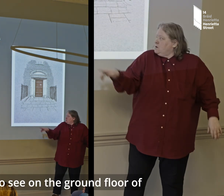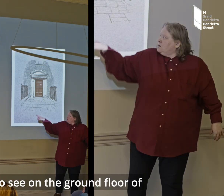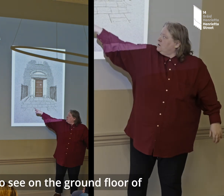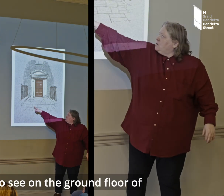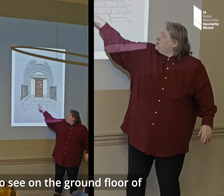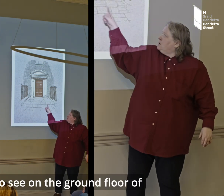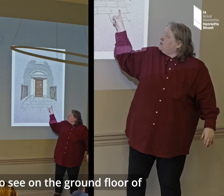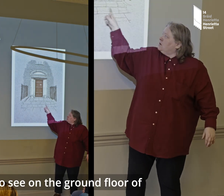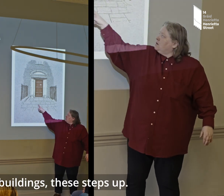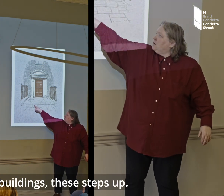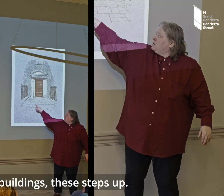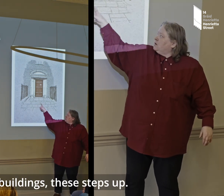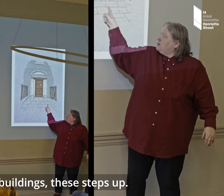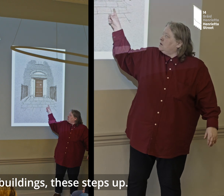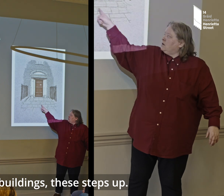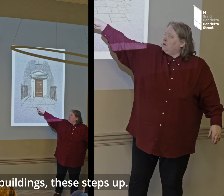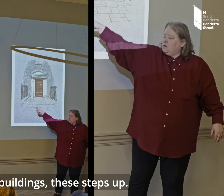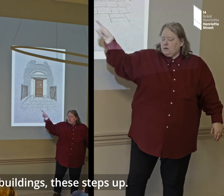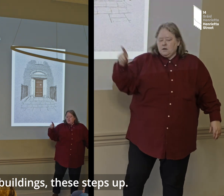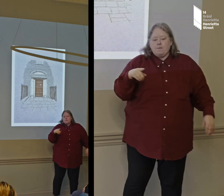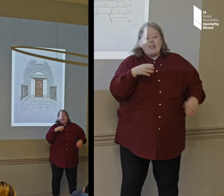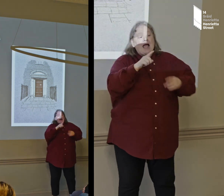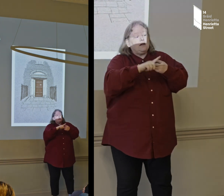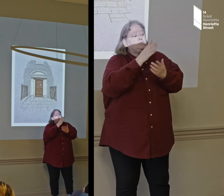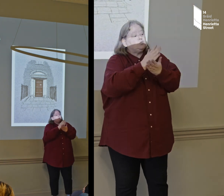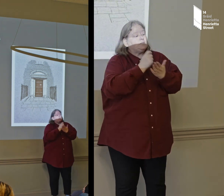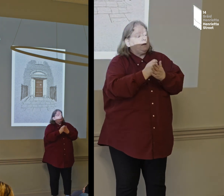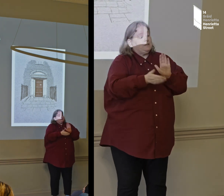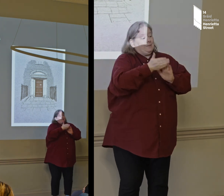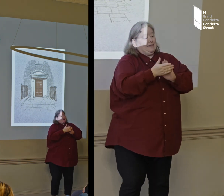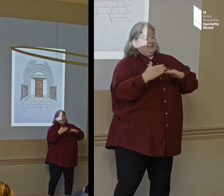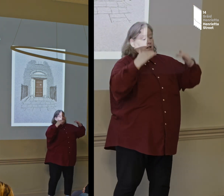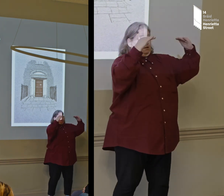You'll also see on the ground floor of these buildings, these steps up.